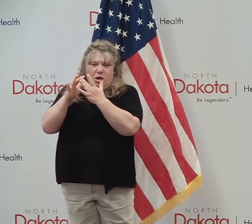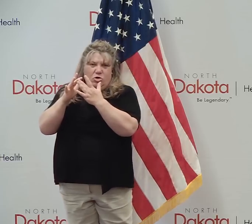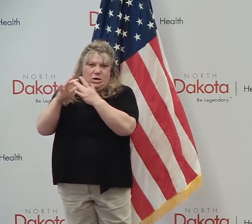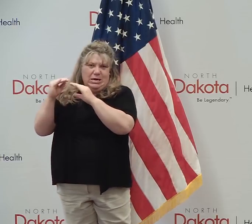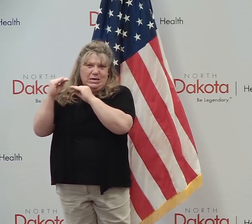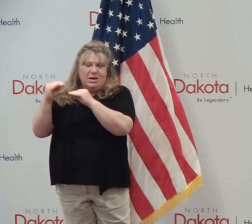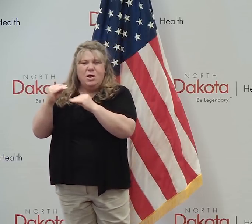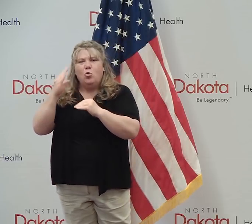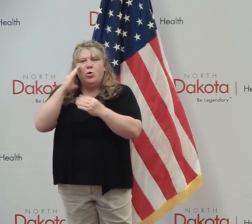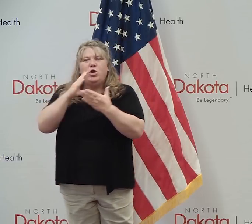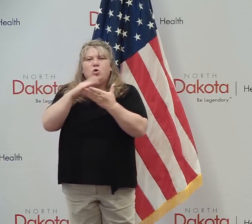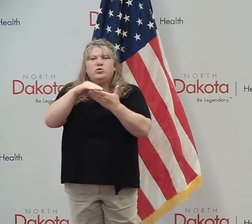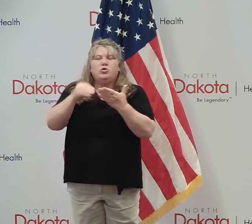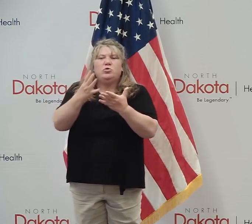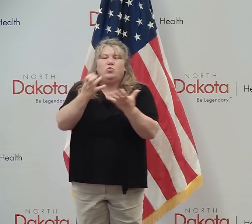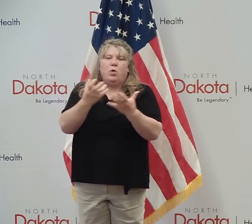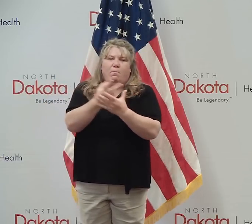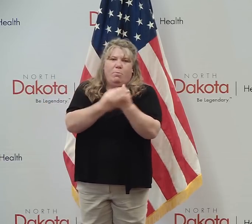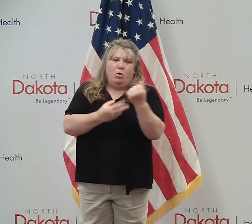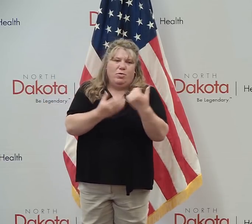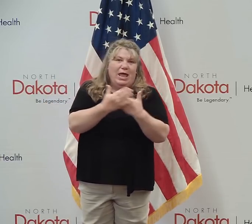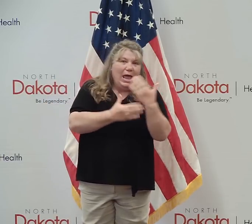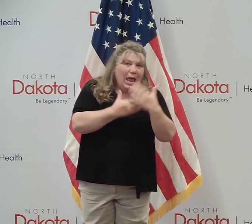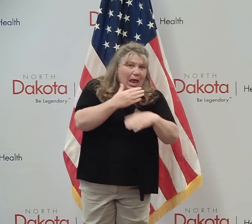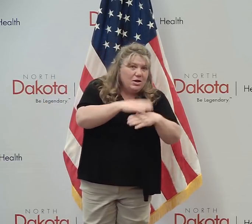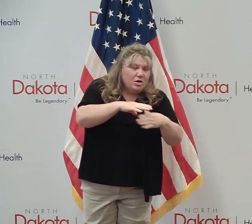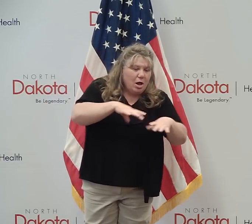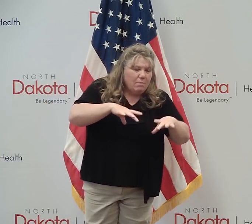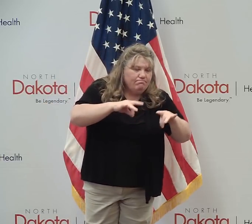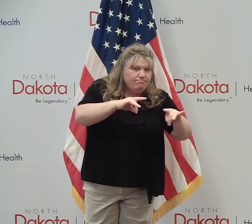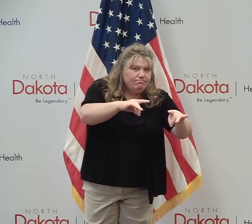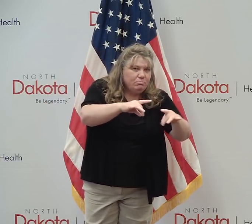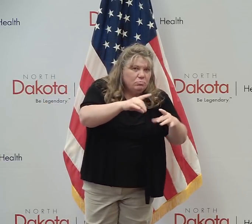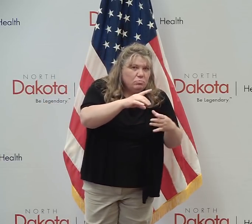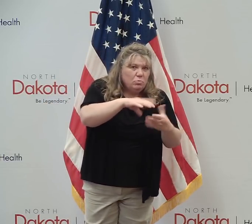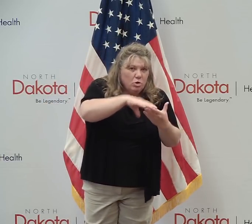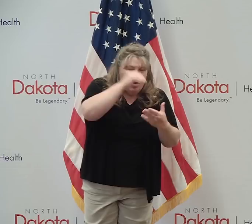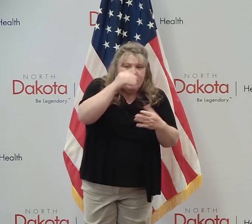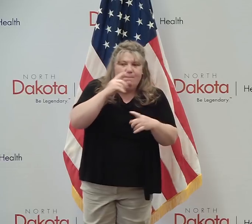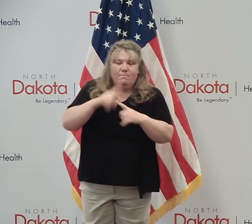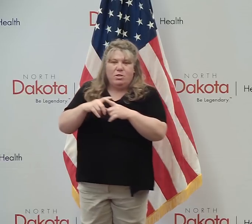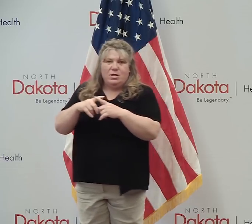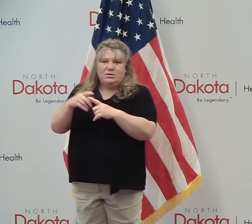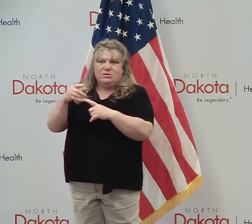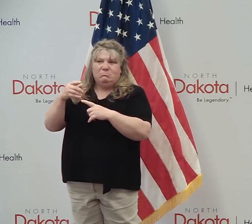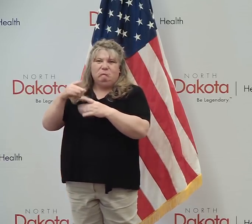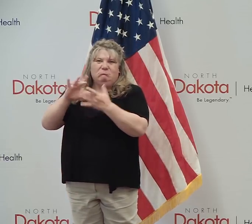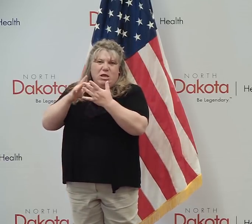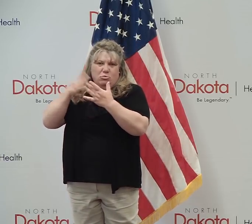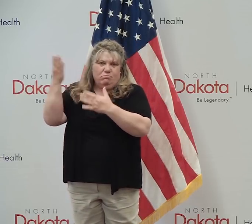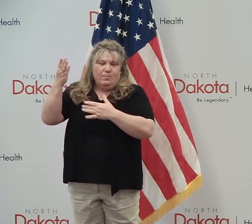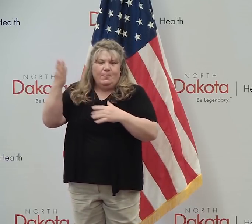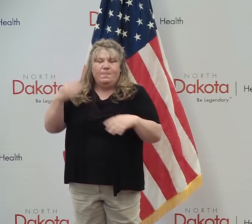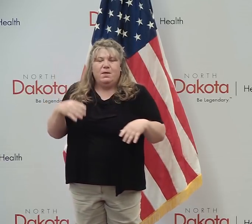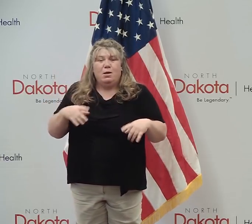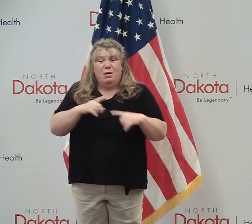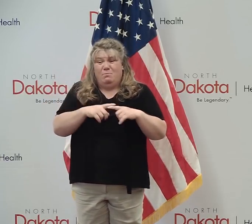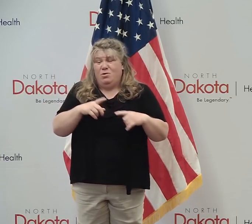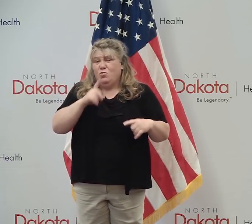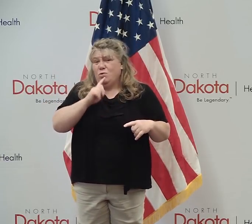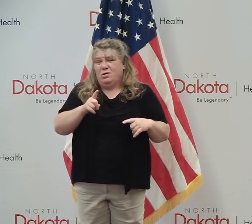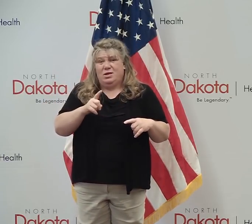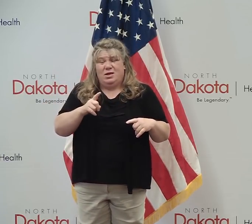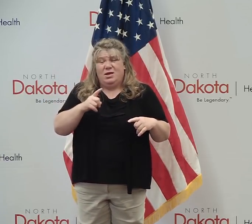students want some of both. It's a mix. And so that's the real beauty of the unfortunate circumstances that we've had to